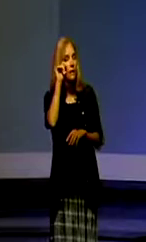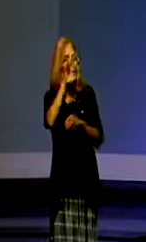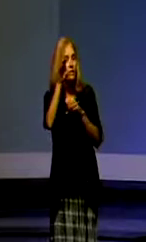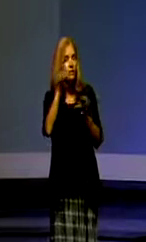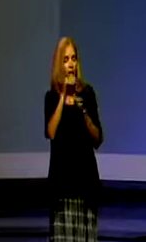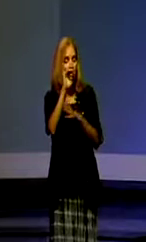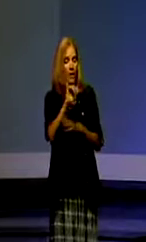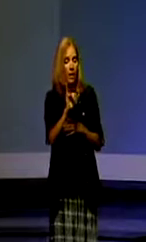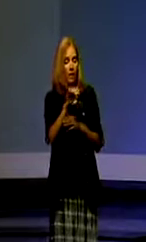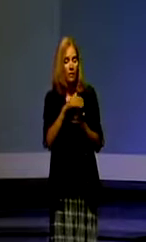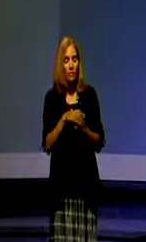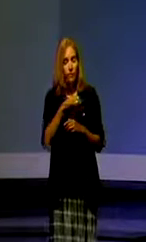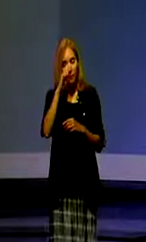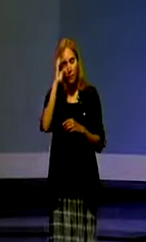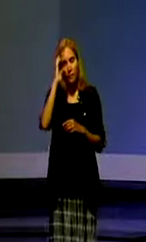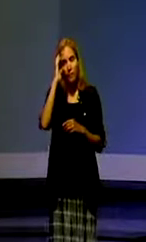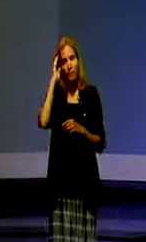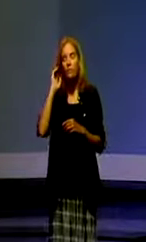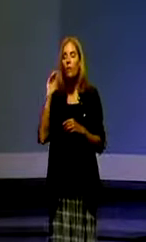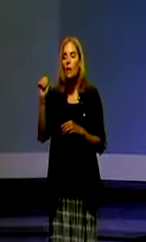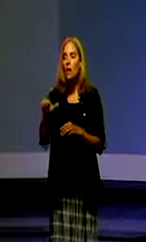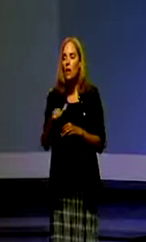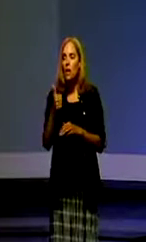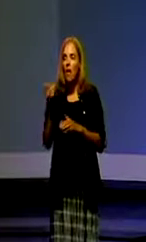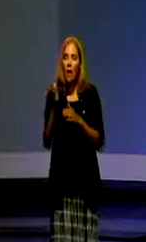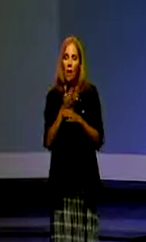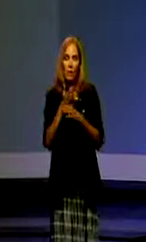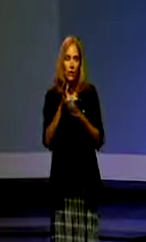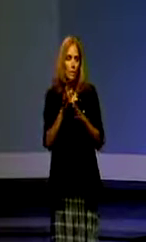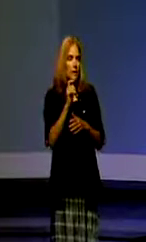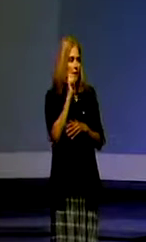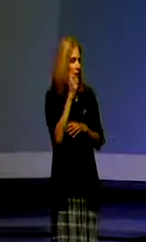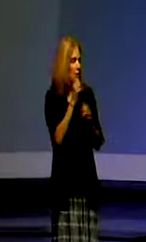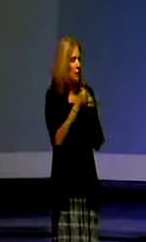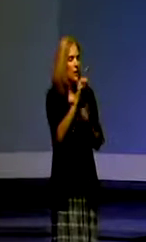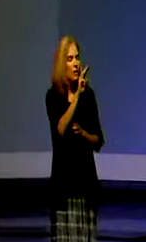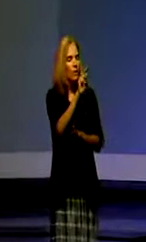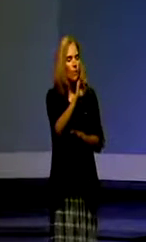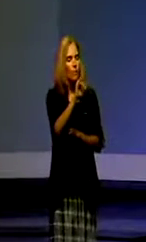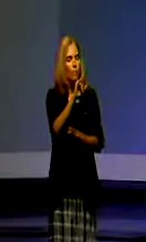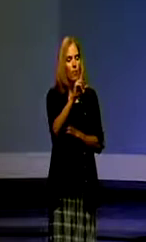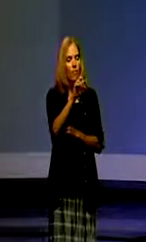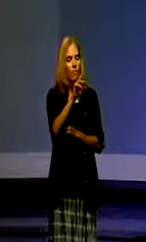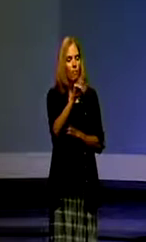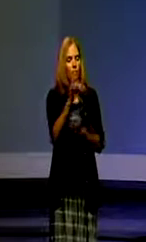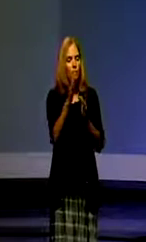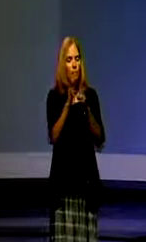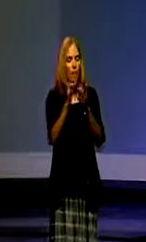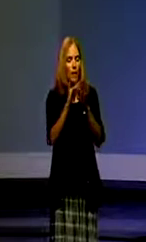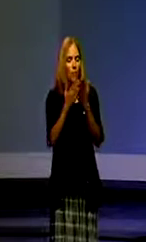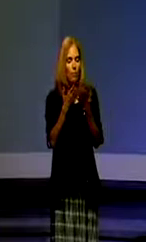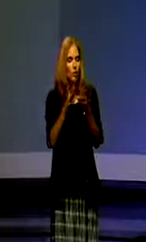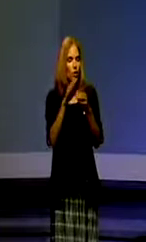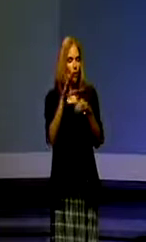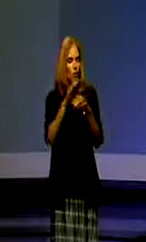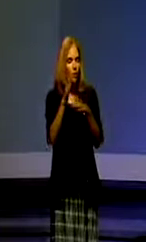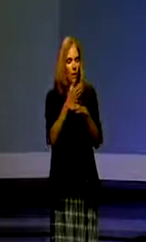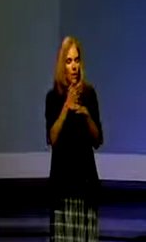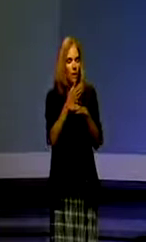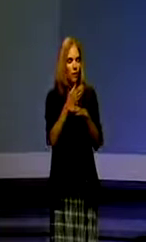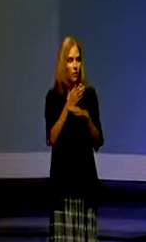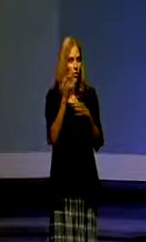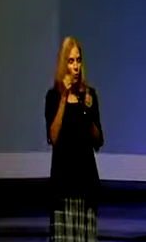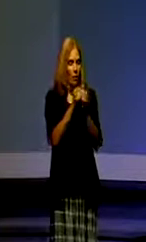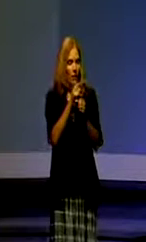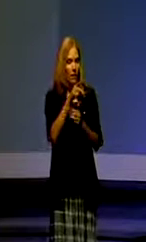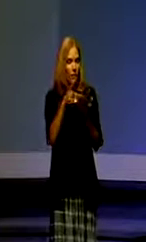in that one evening. The other partnership that's neat is with Milford Bible Church. We're partnering with Milford Bible Church to run these